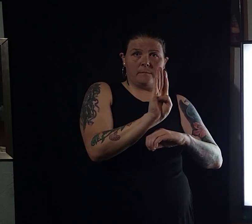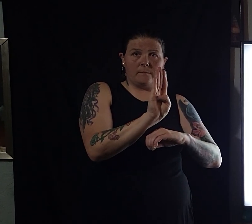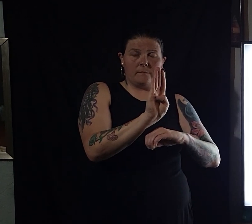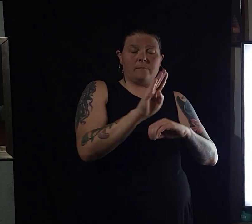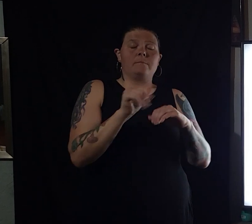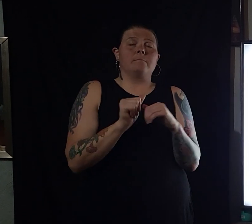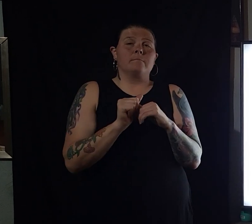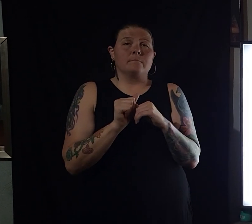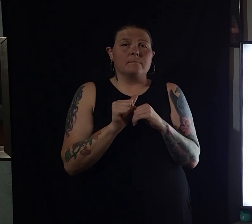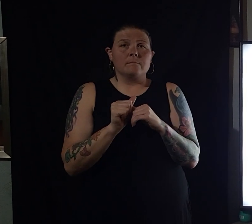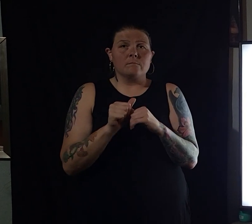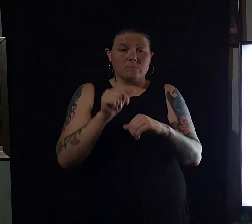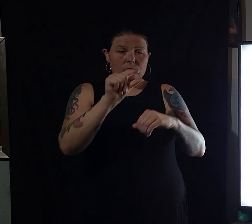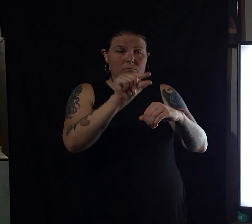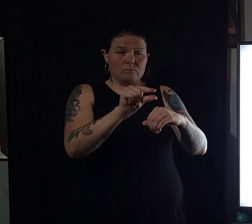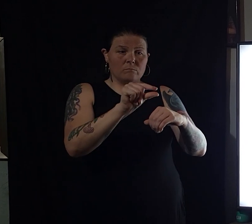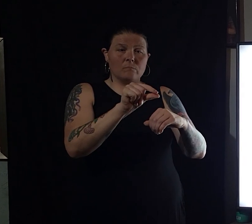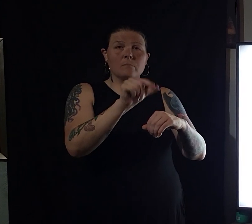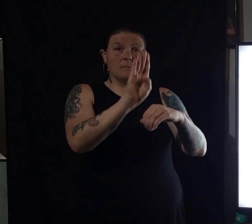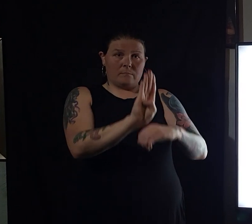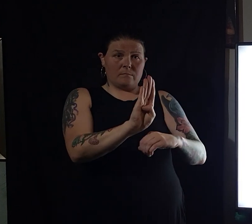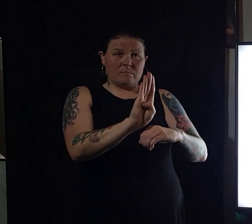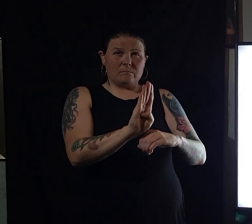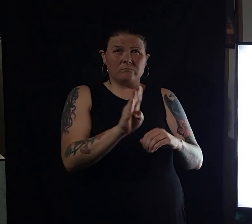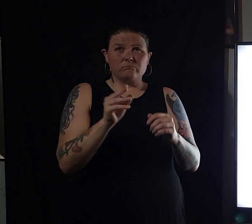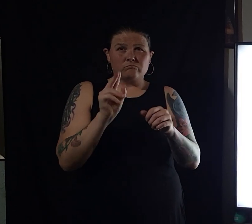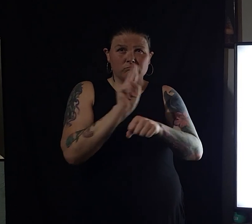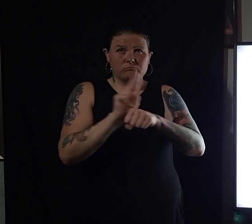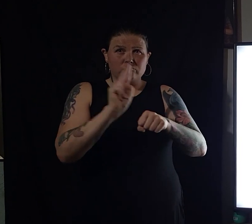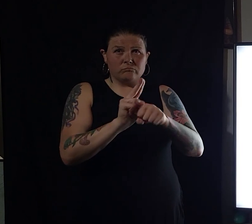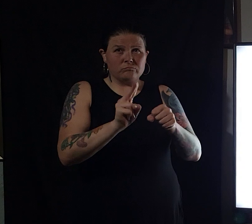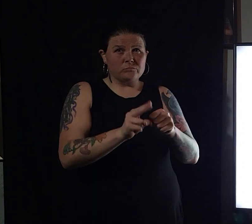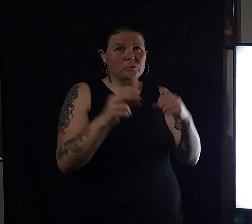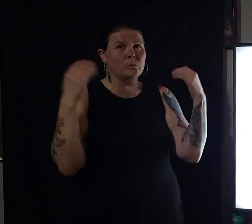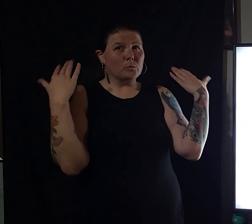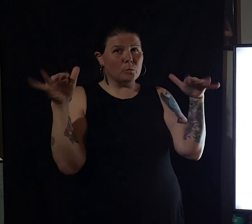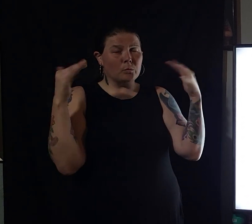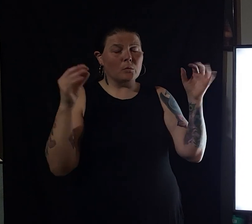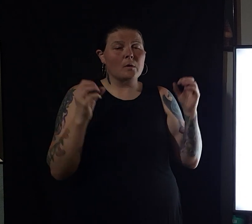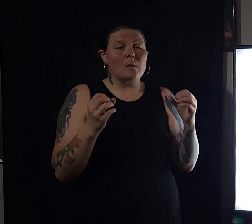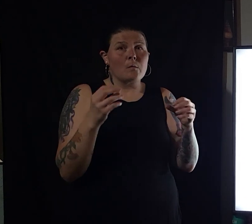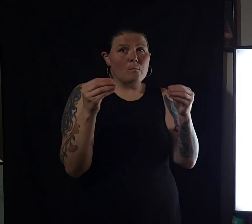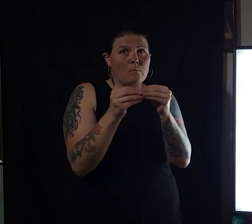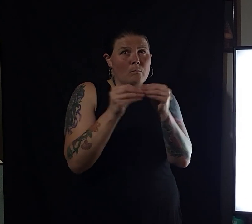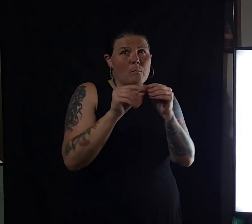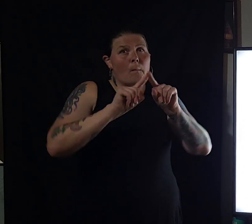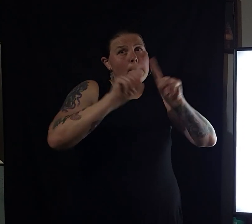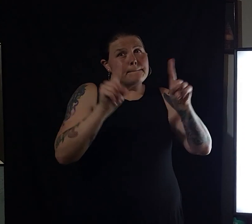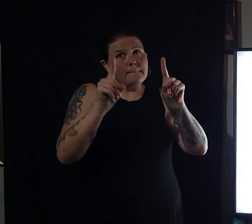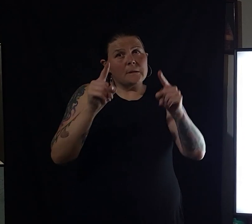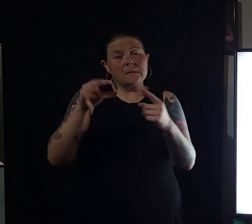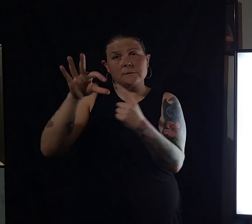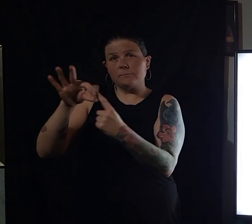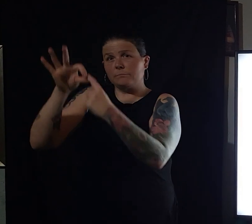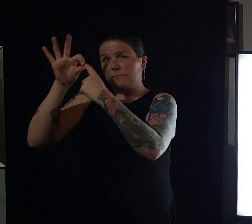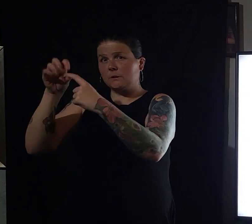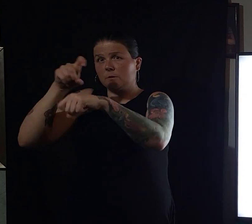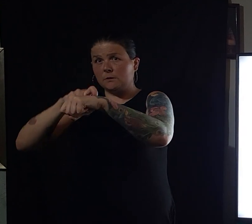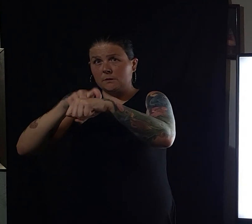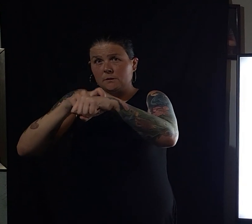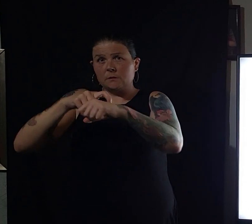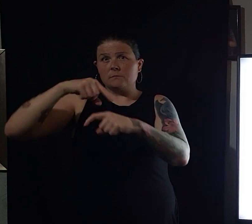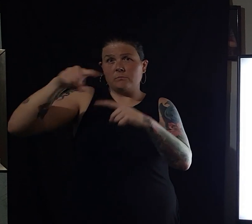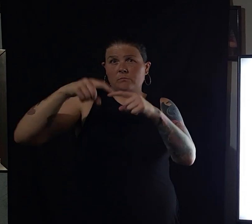letter b. The lowercase letter b is used way more, but there are special times when